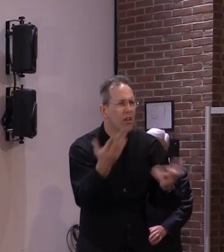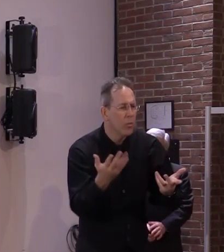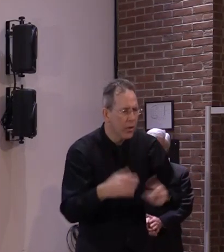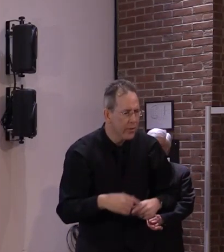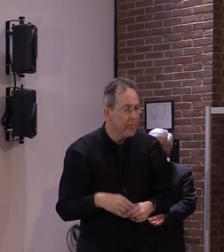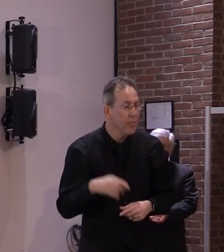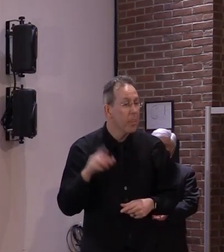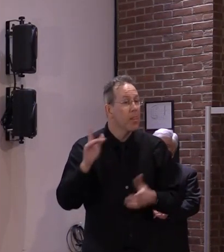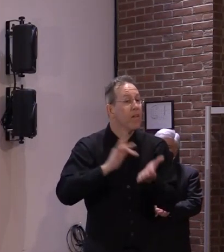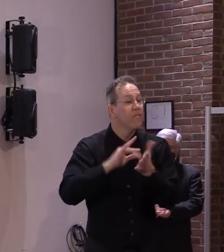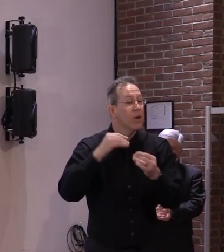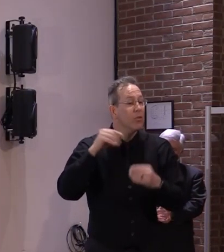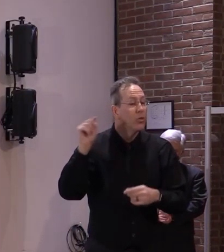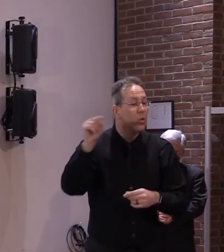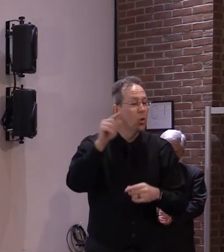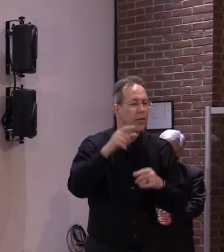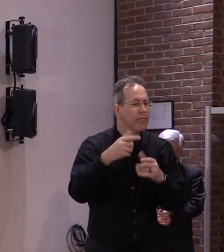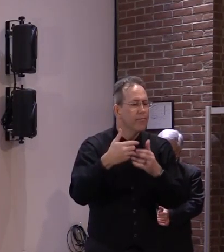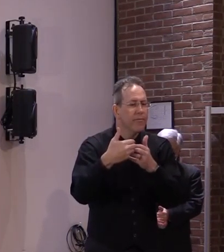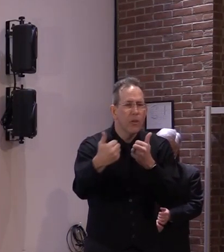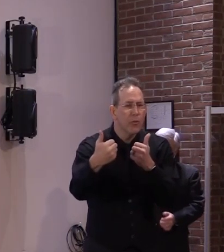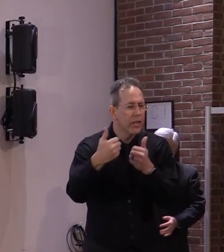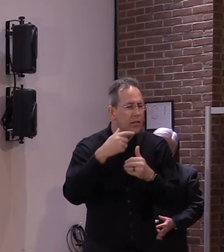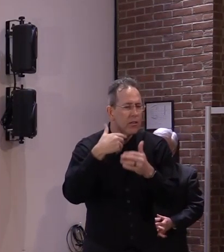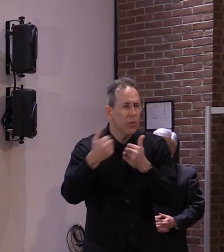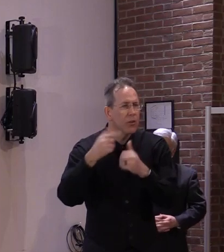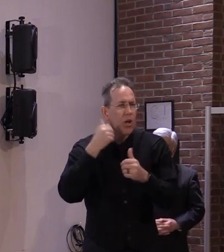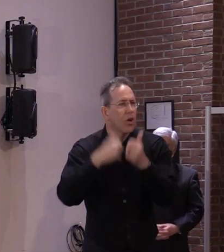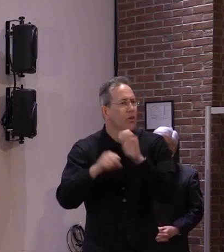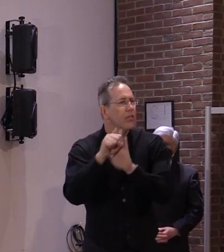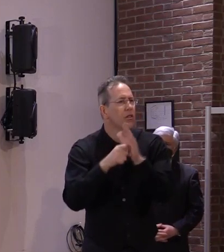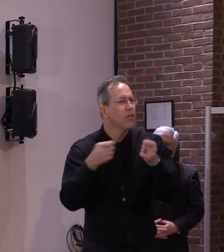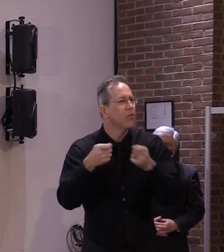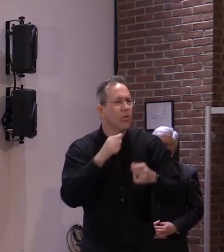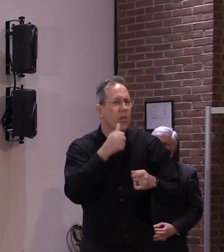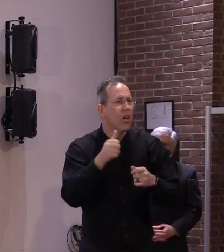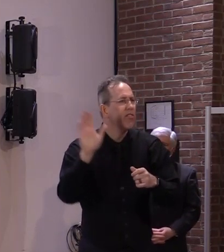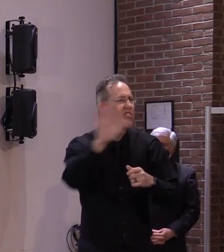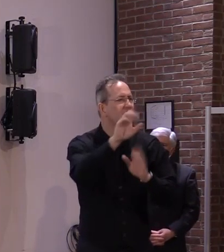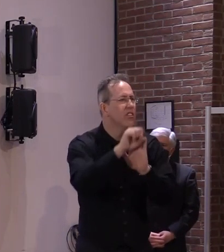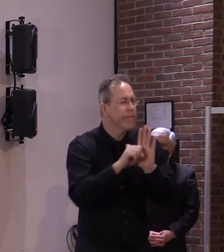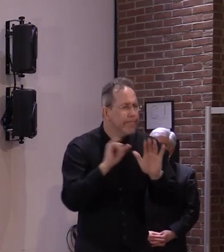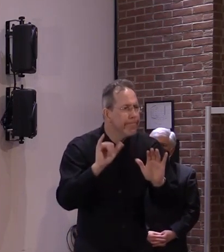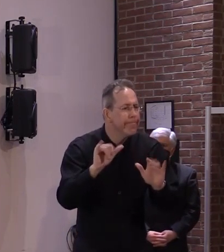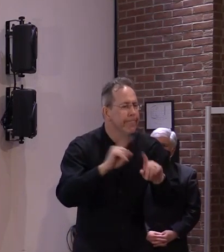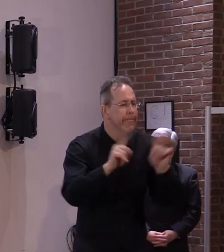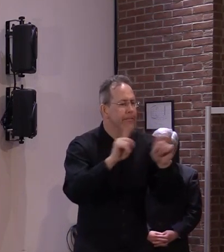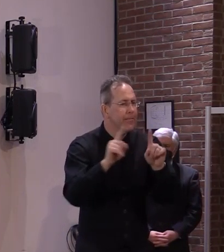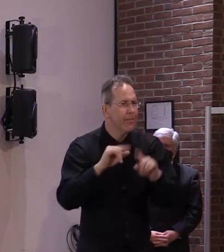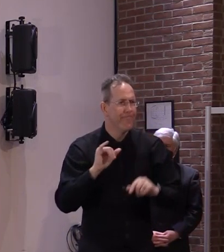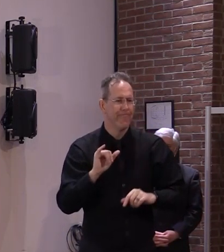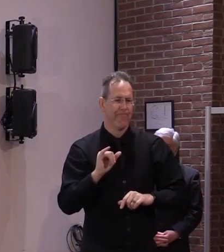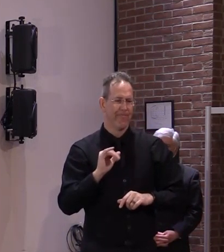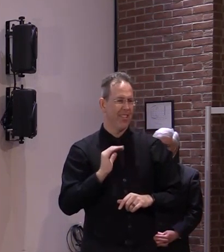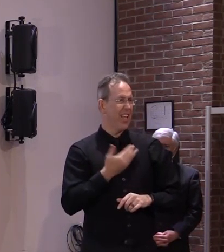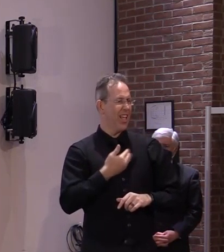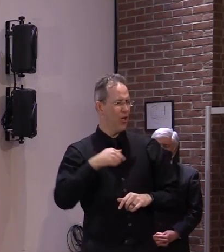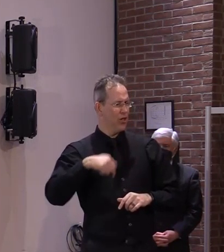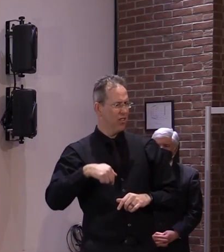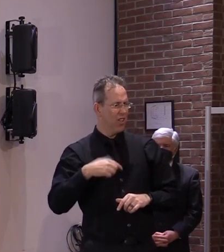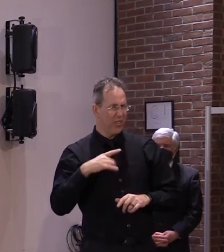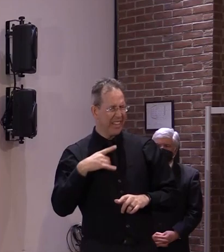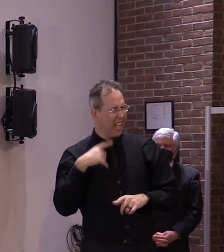That's been a concern. There were a few questions on that at the end, and they said that they would get back to us, and again,